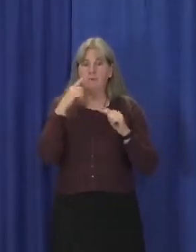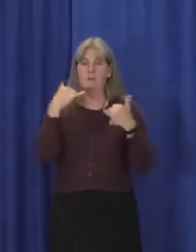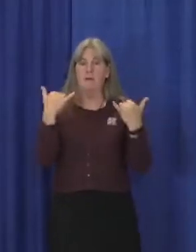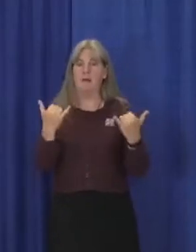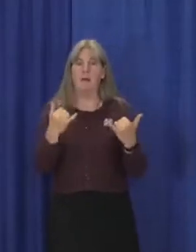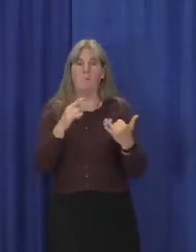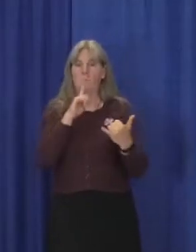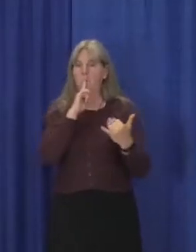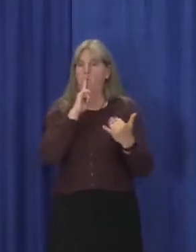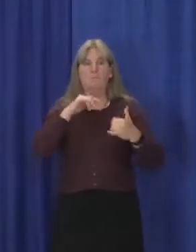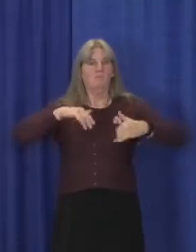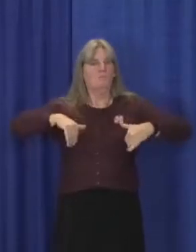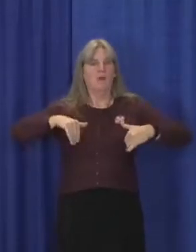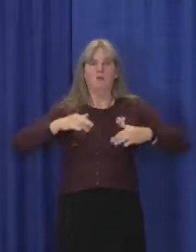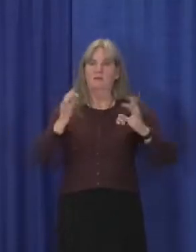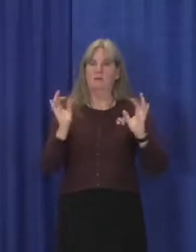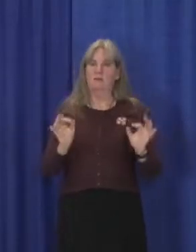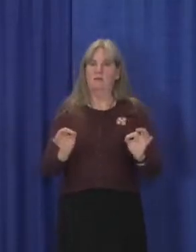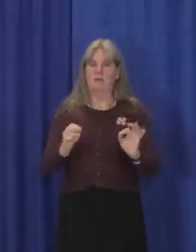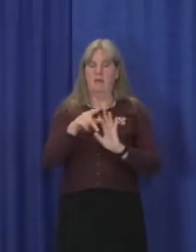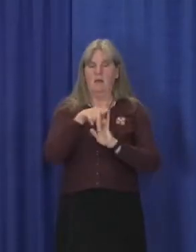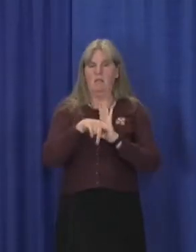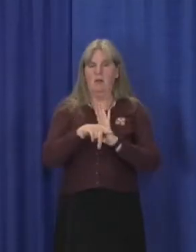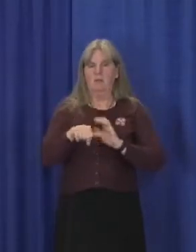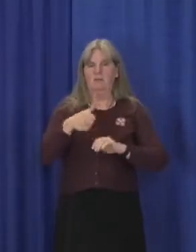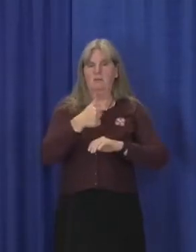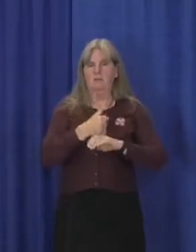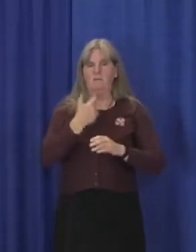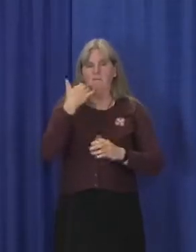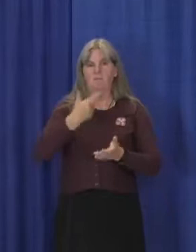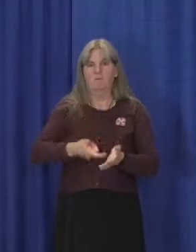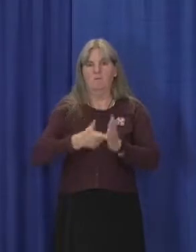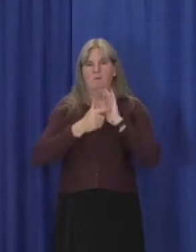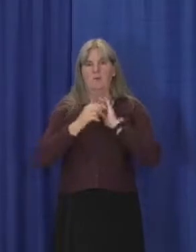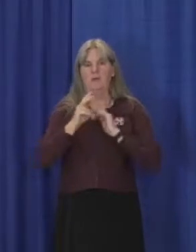have any mandatory policies for vaccines.